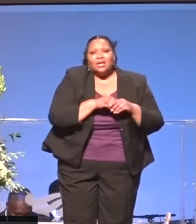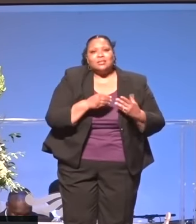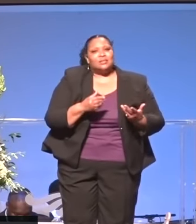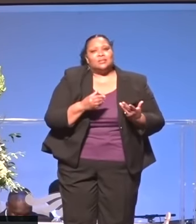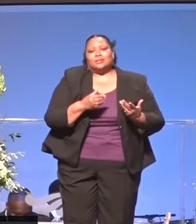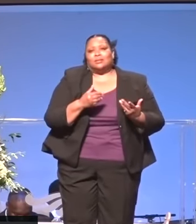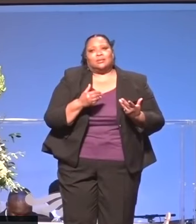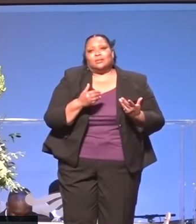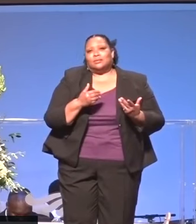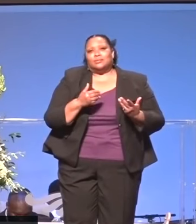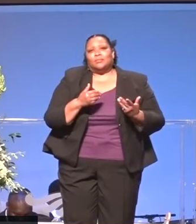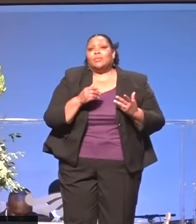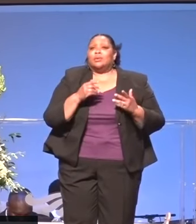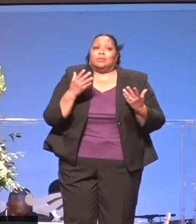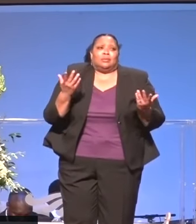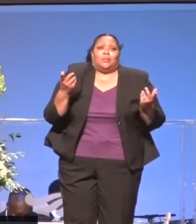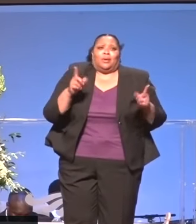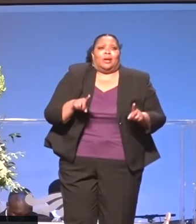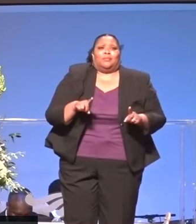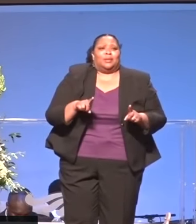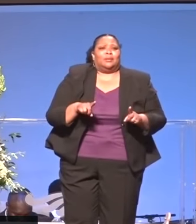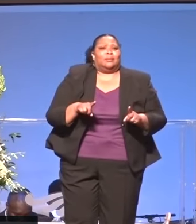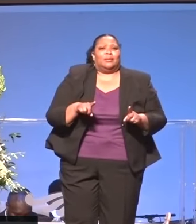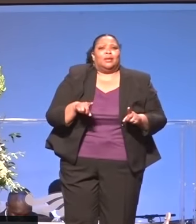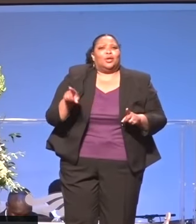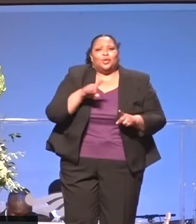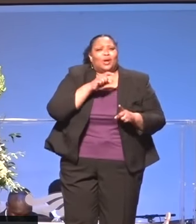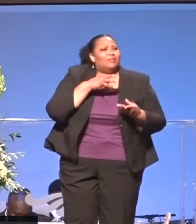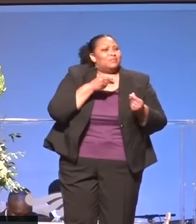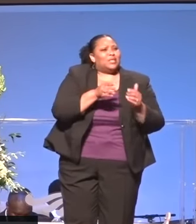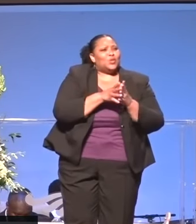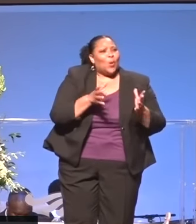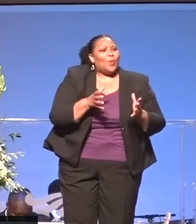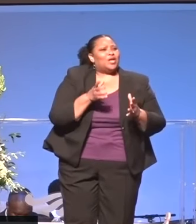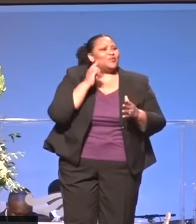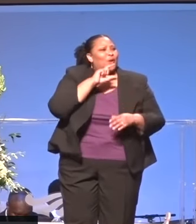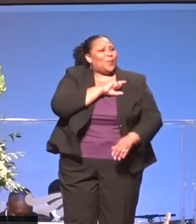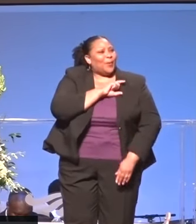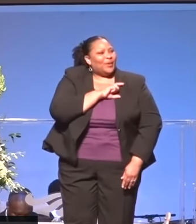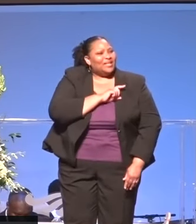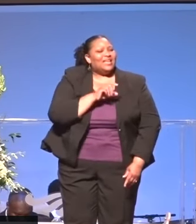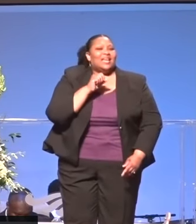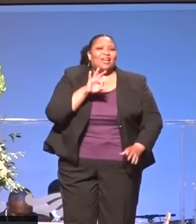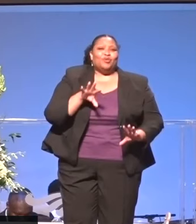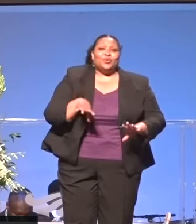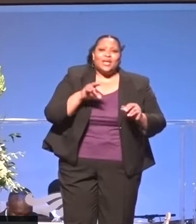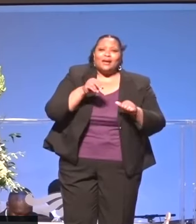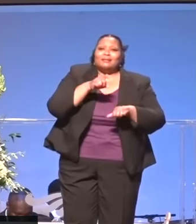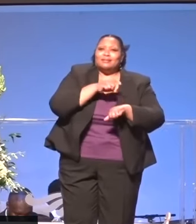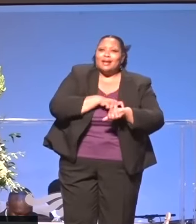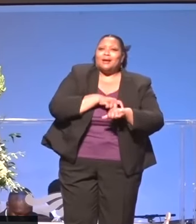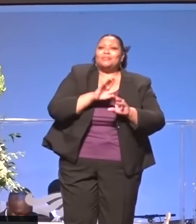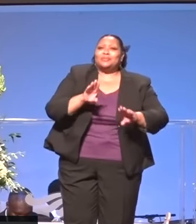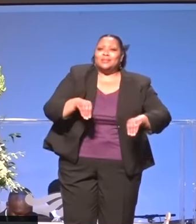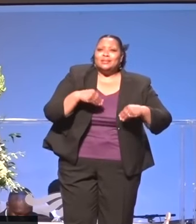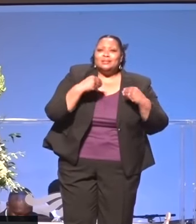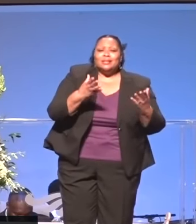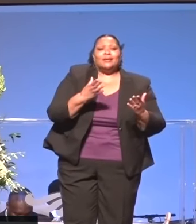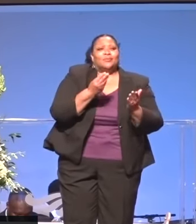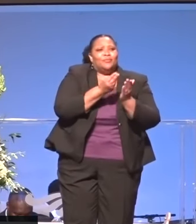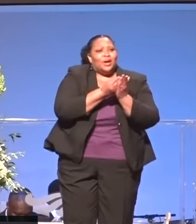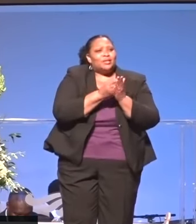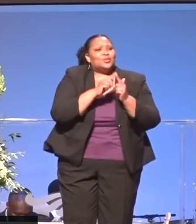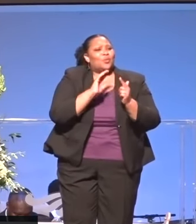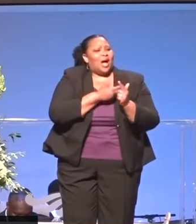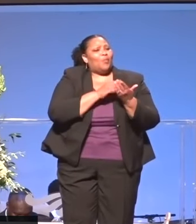done the investments then you don't have to spend as much on policing. if you take the necessary funds and invest